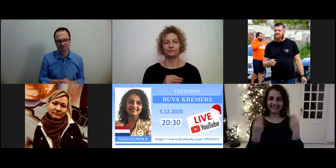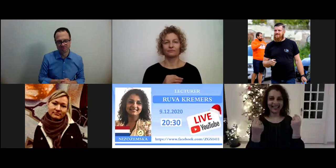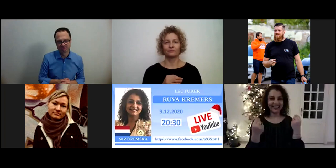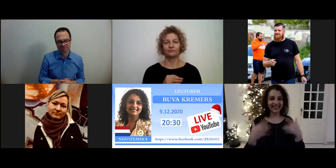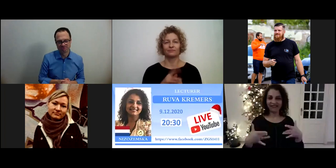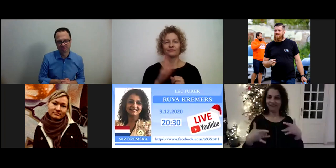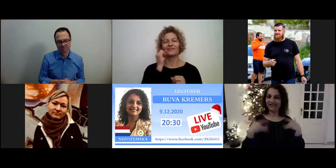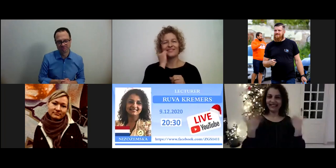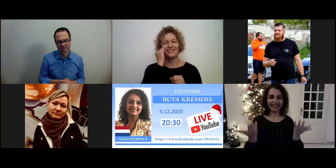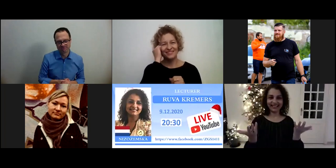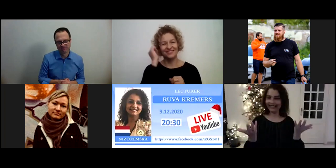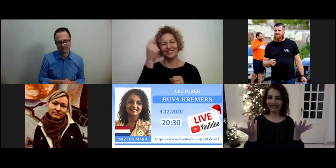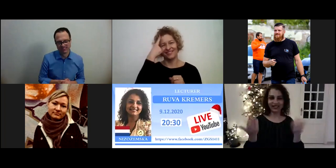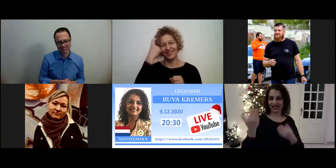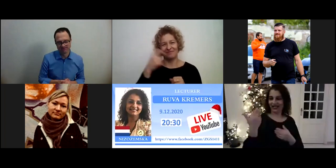Thank you, Dami.